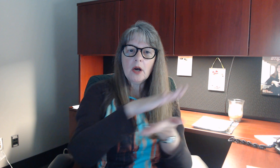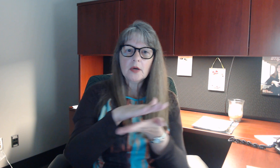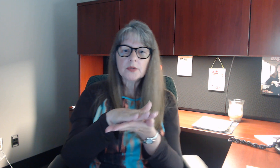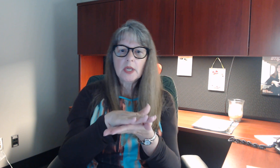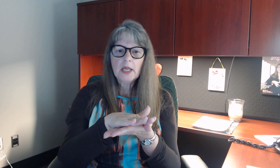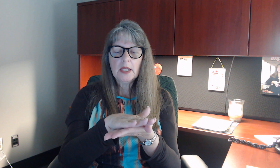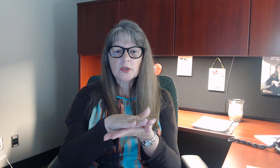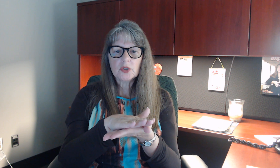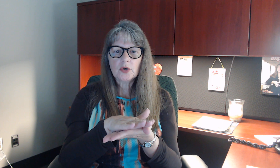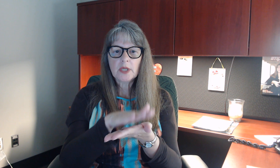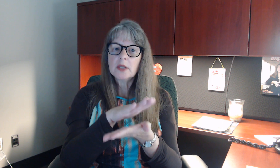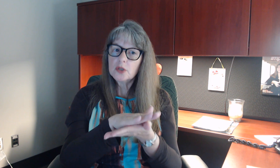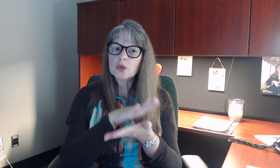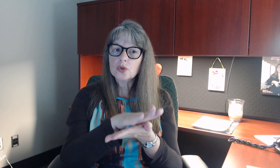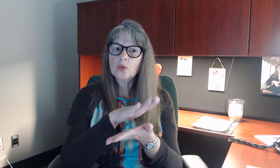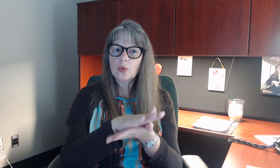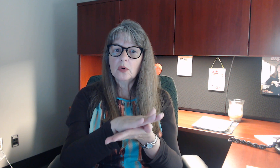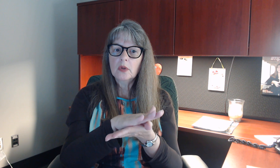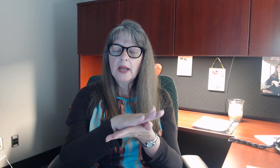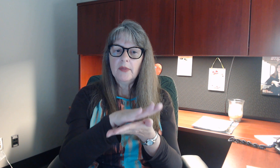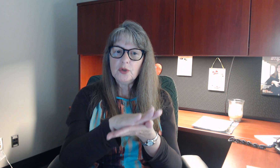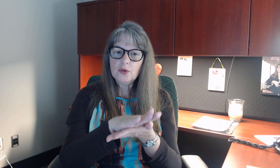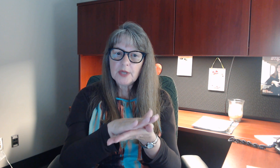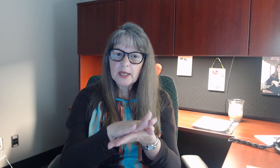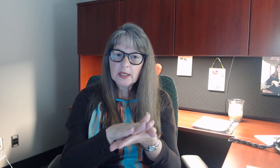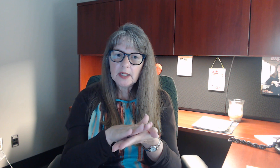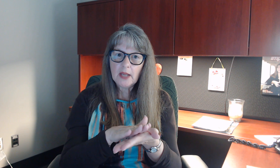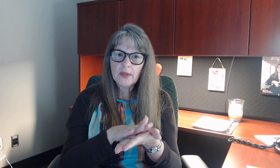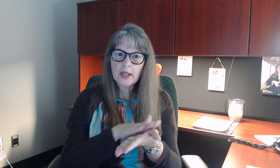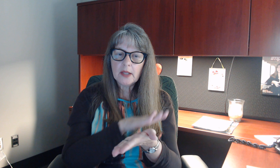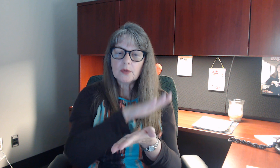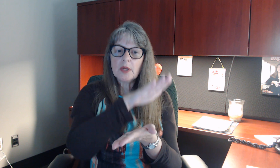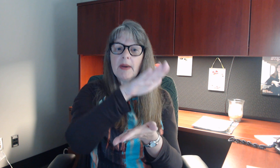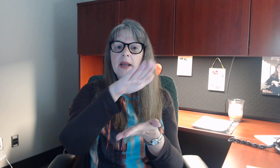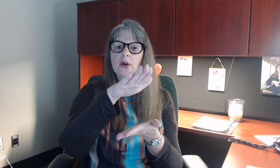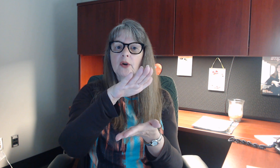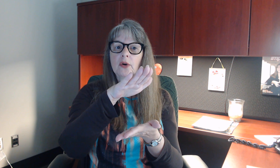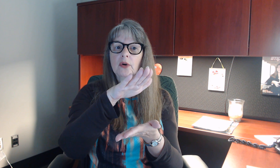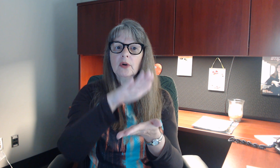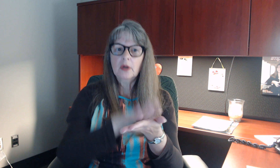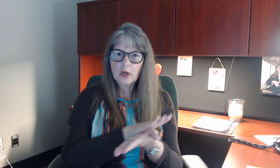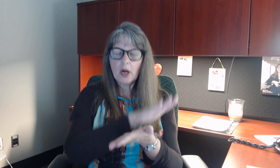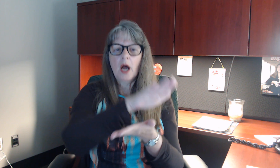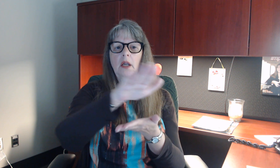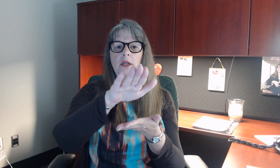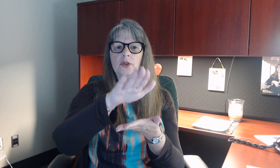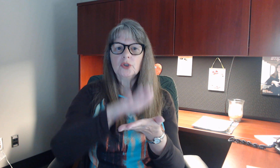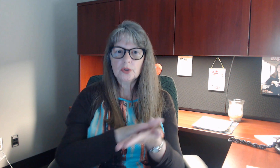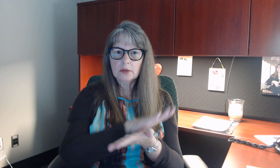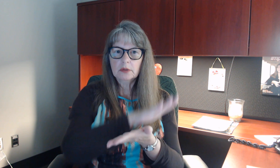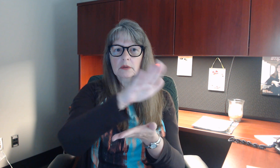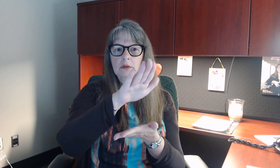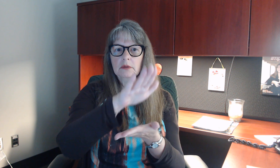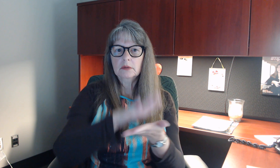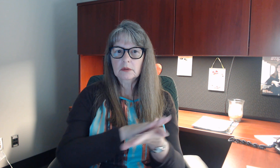Because it starts, this is school, and then you take it, and then it goes up higher. College. It's